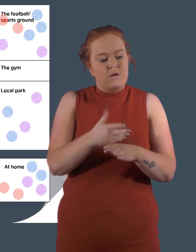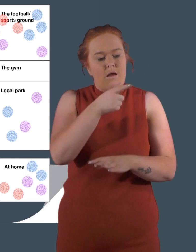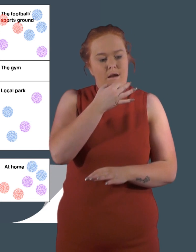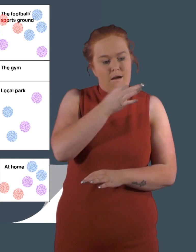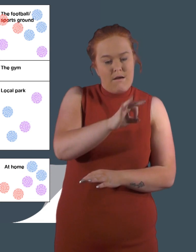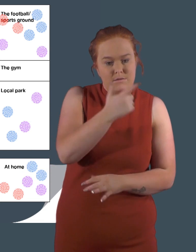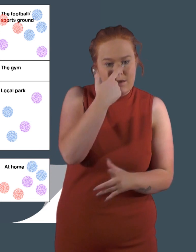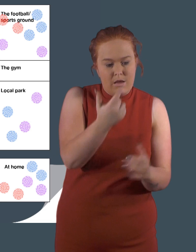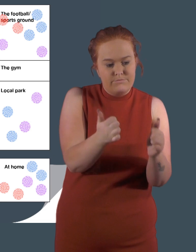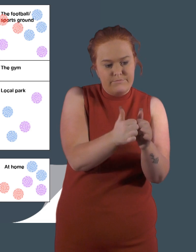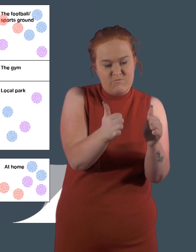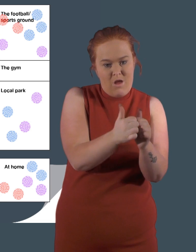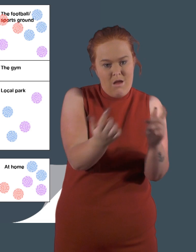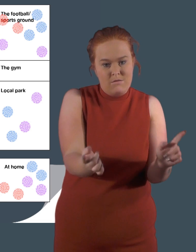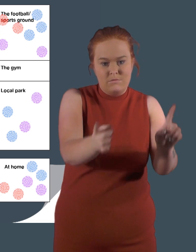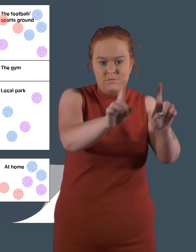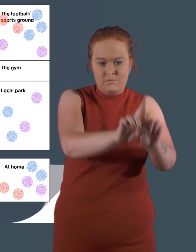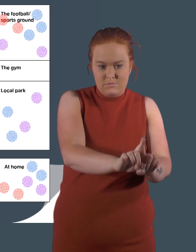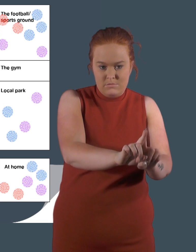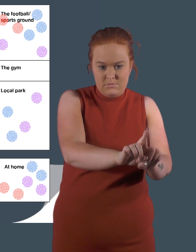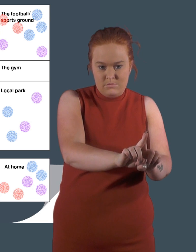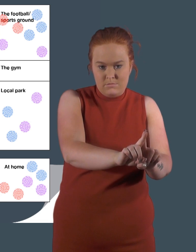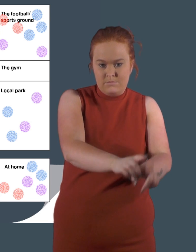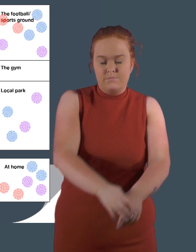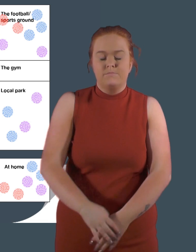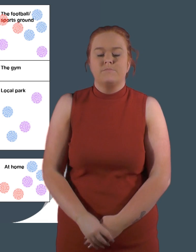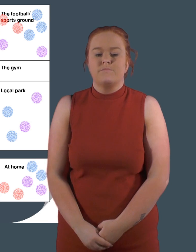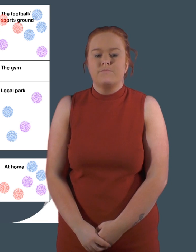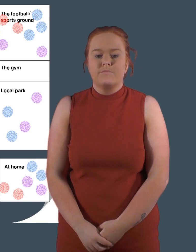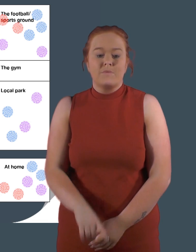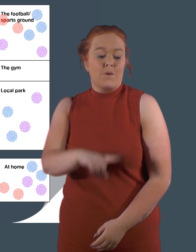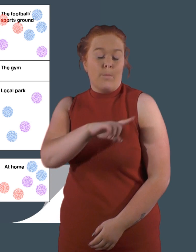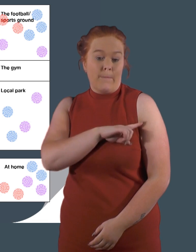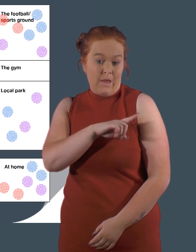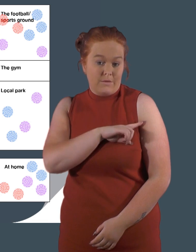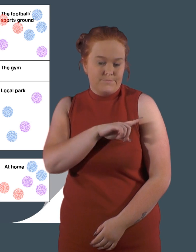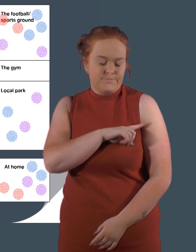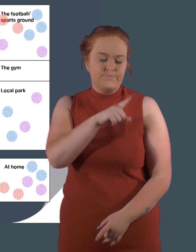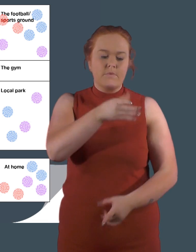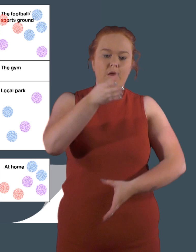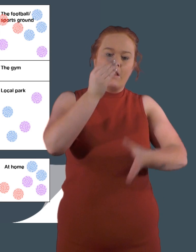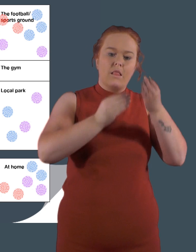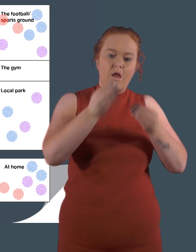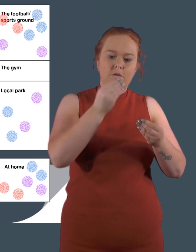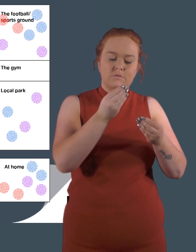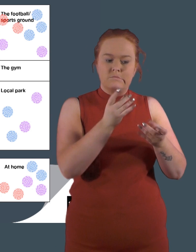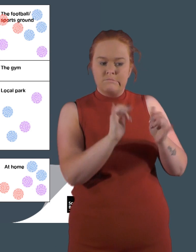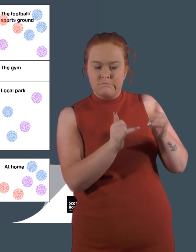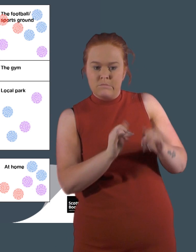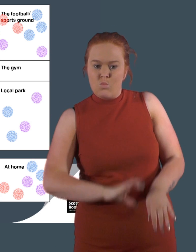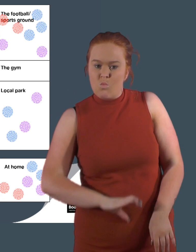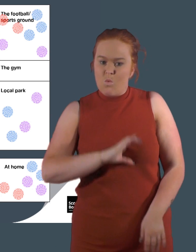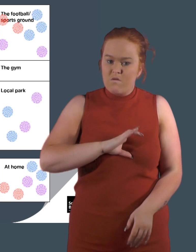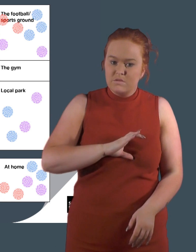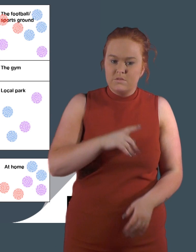you look at the first map, you'll see again there are a lot of dots on here, and initially it's possible to think the same thing has happened.